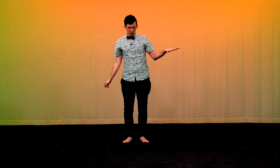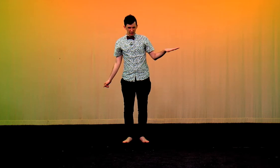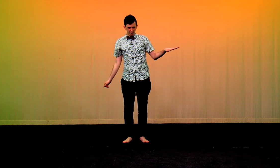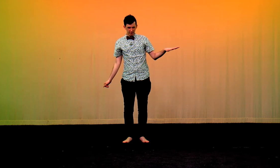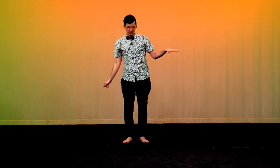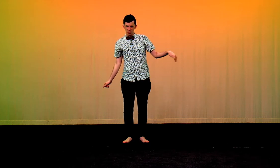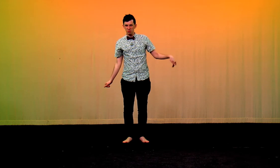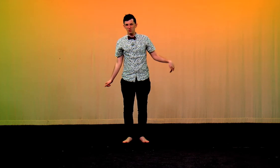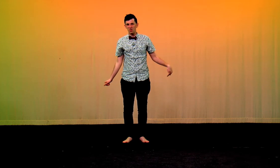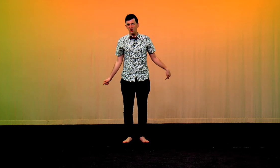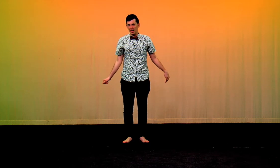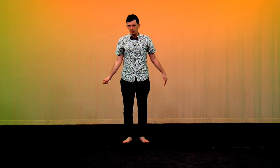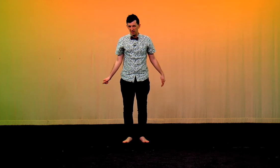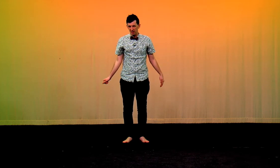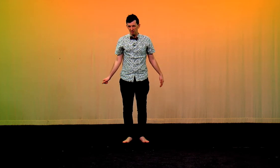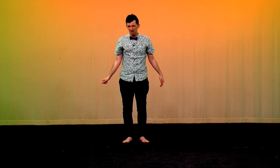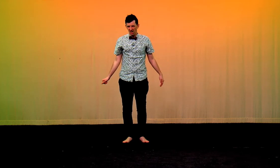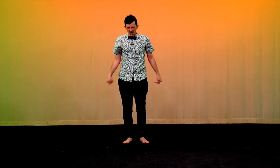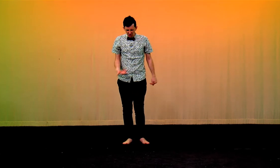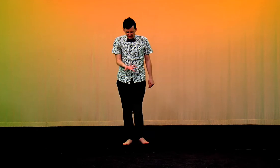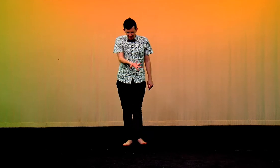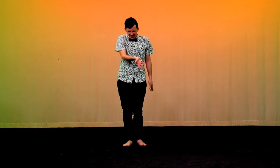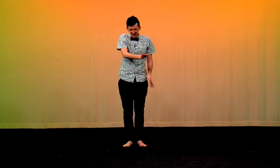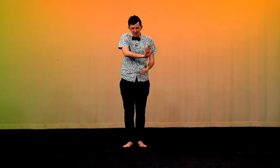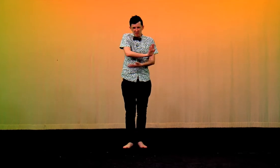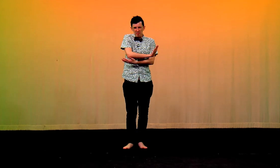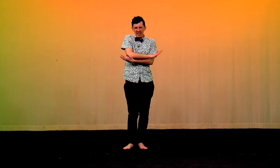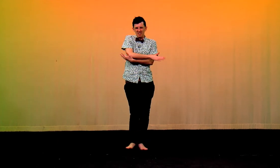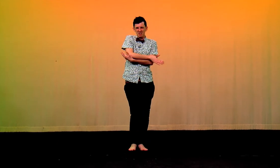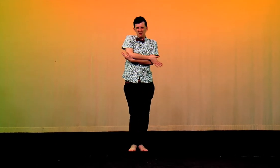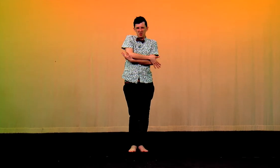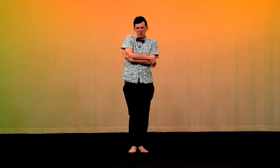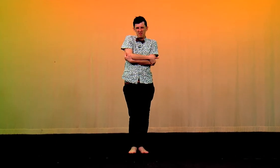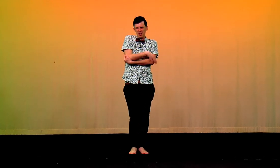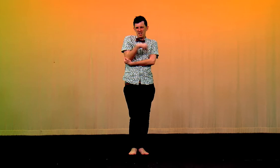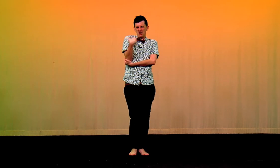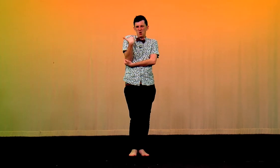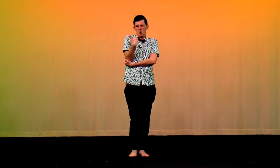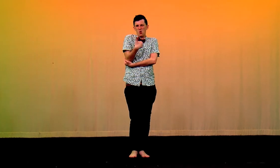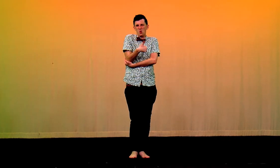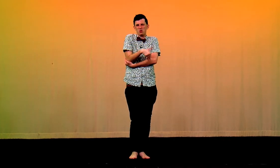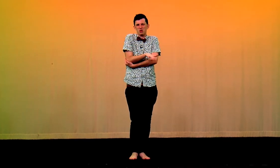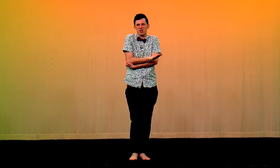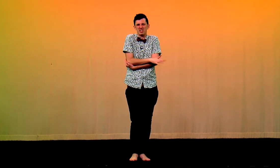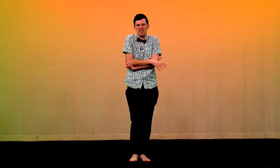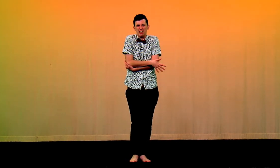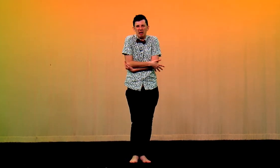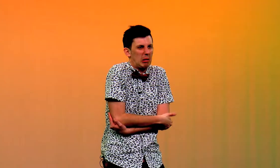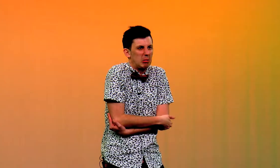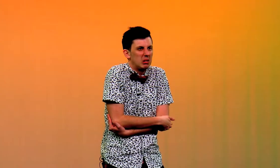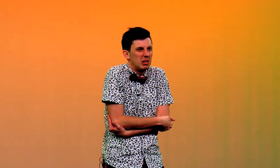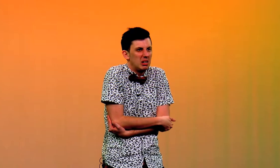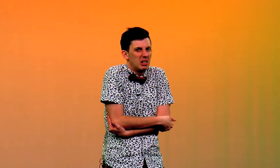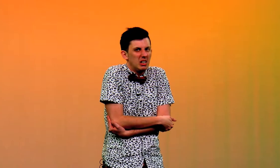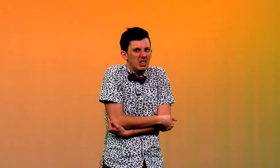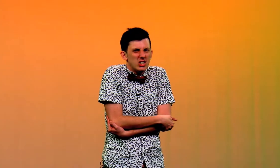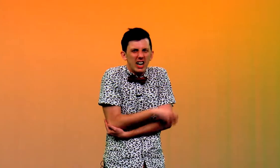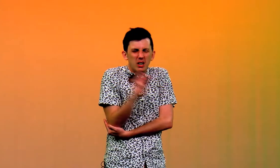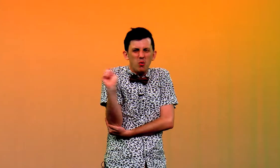wife, she was not happy. She was sitting on the banks of the river in an old dressing gown. She had a